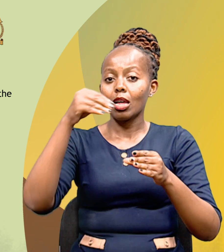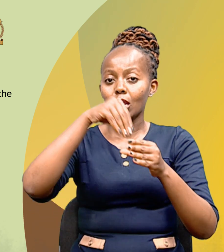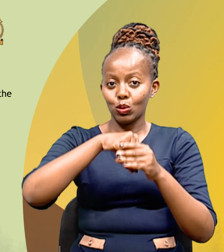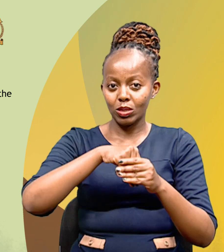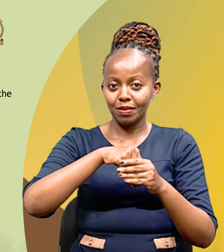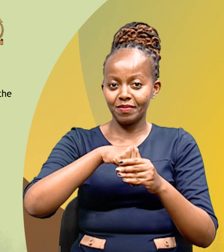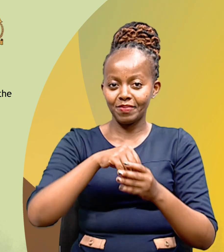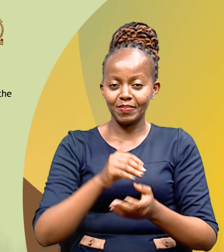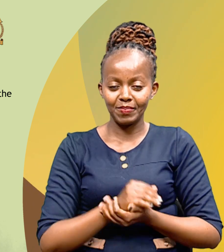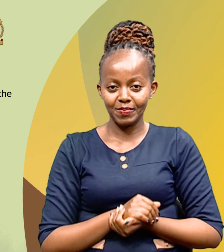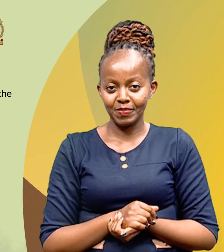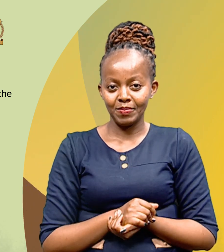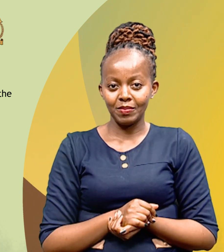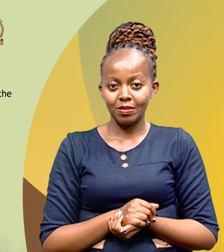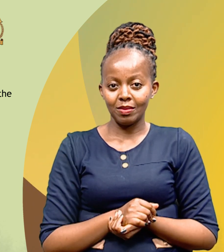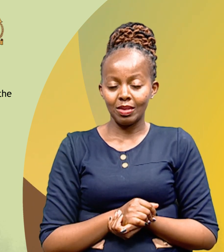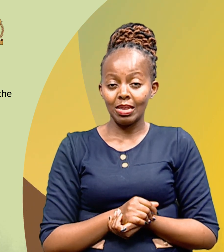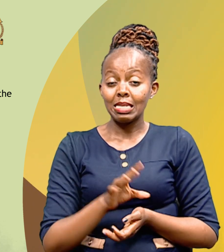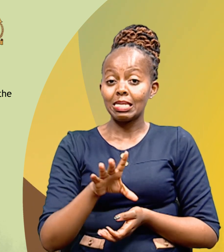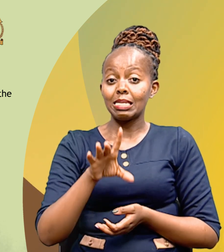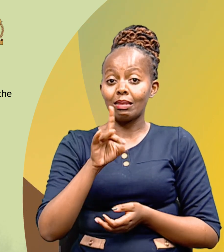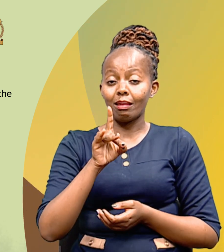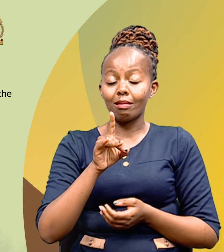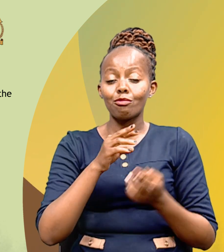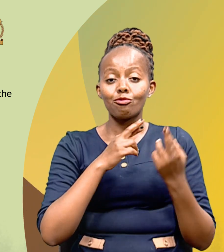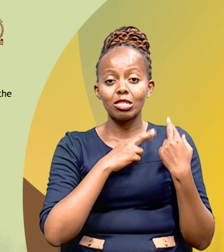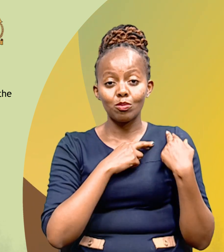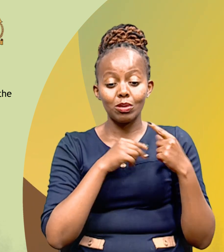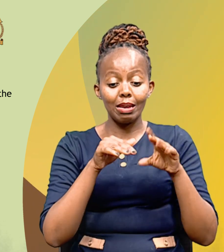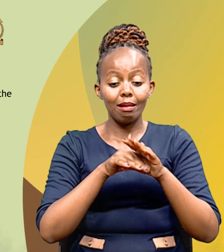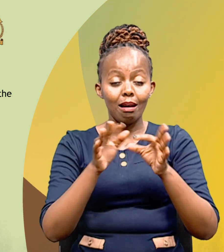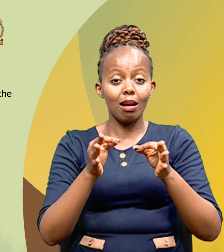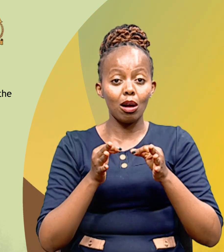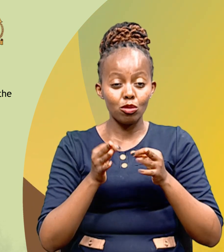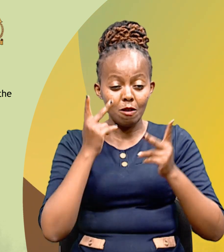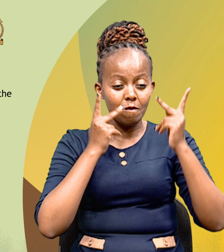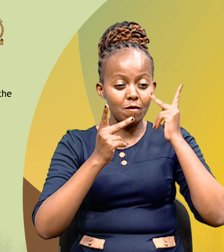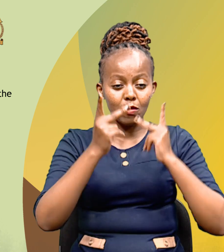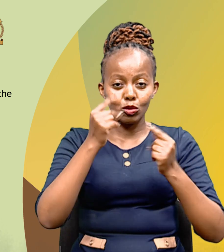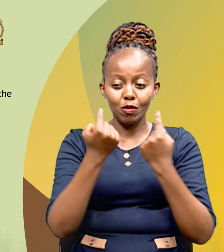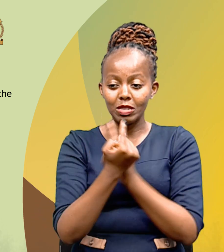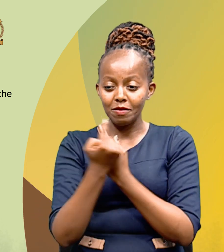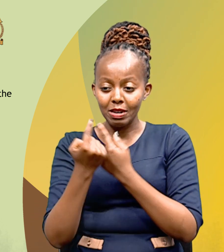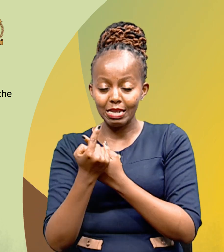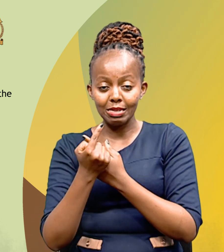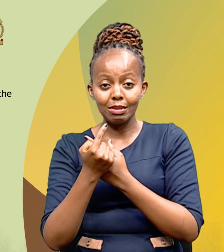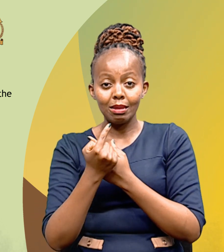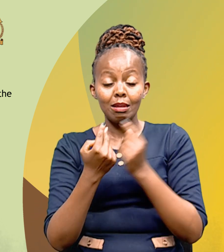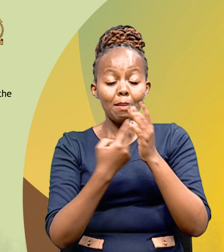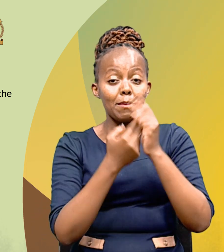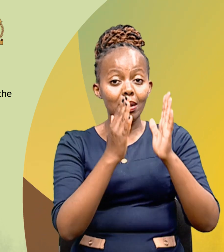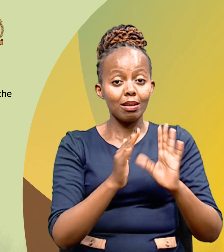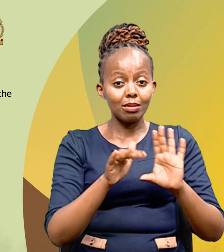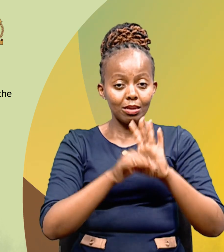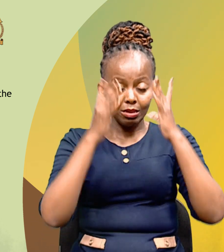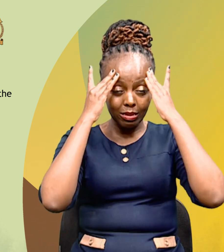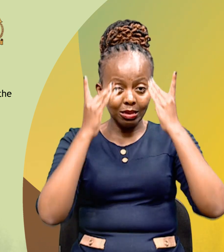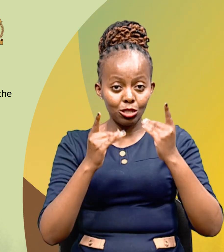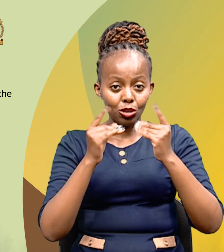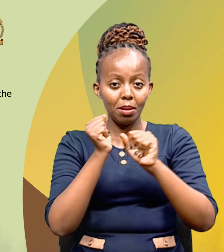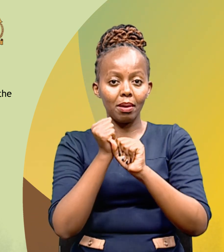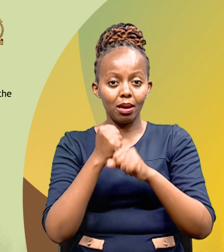inclusiveness, take into account views of stakeholders in decision making,